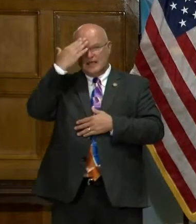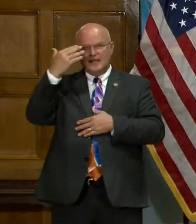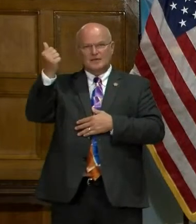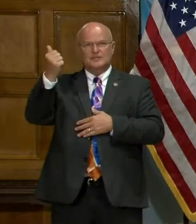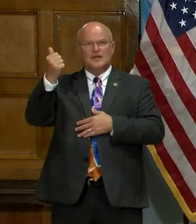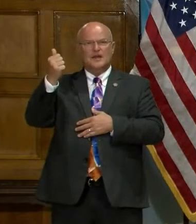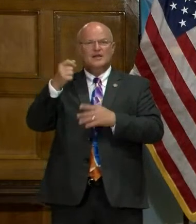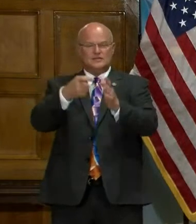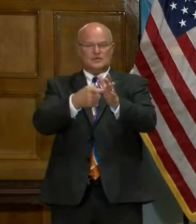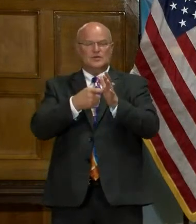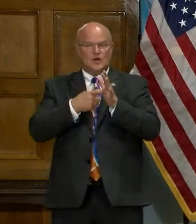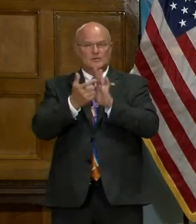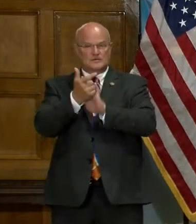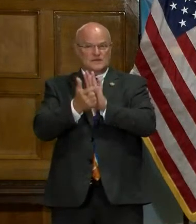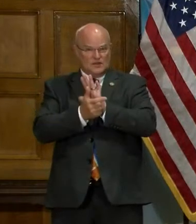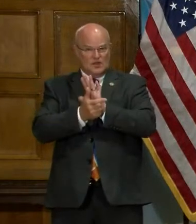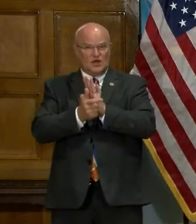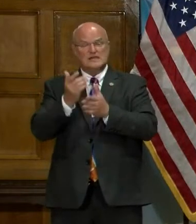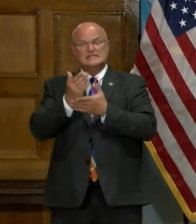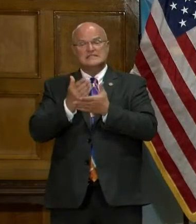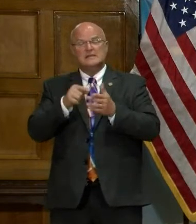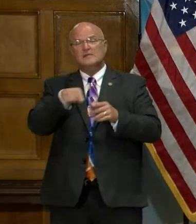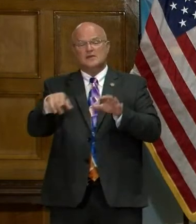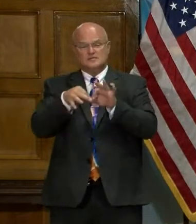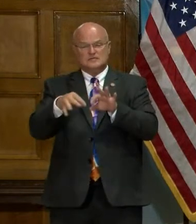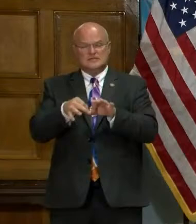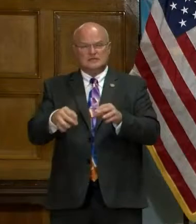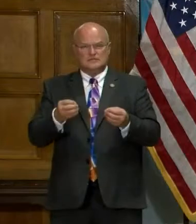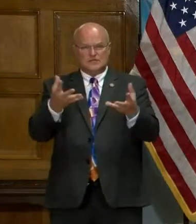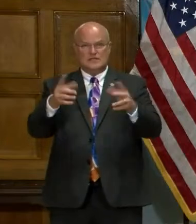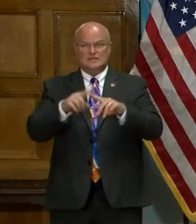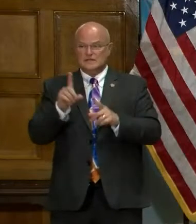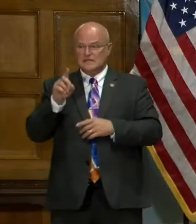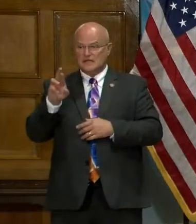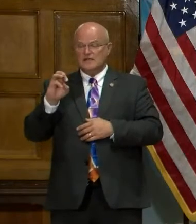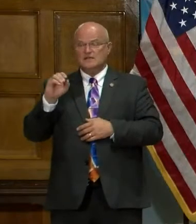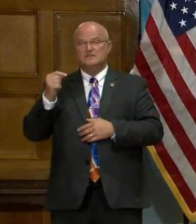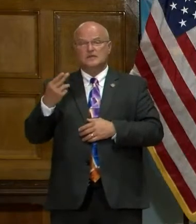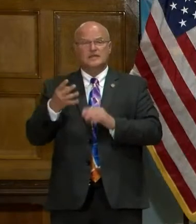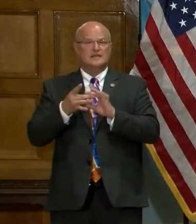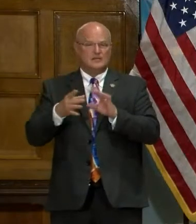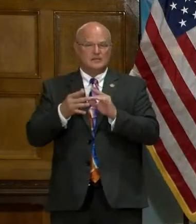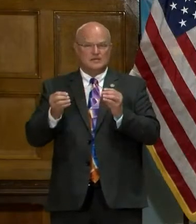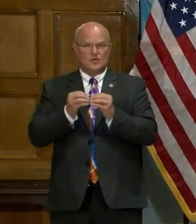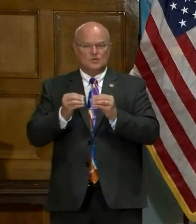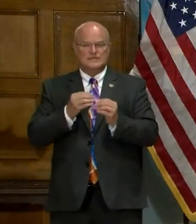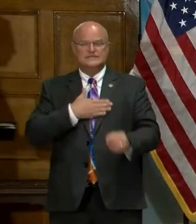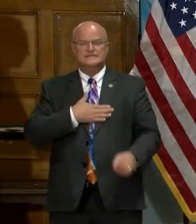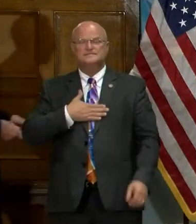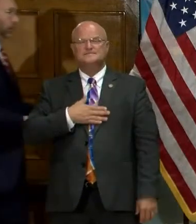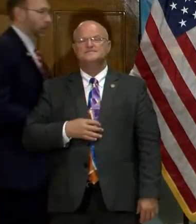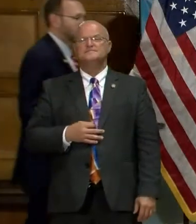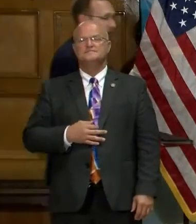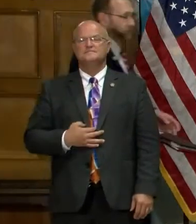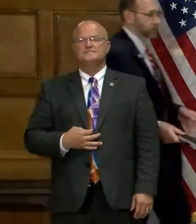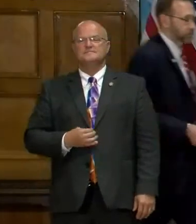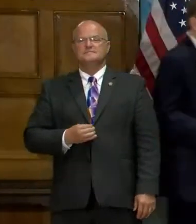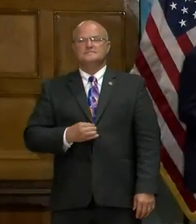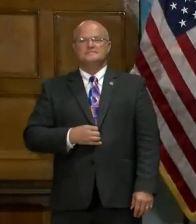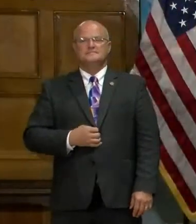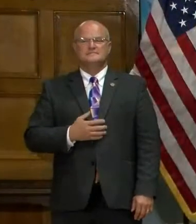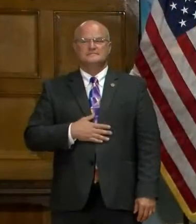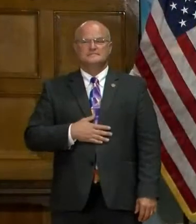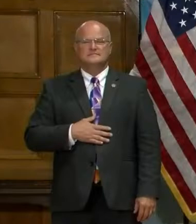of the requirements of the law, some of those details were released. But Dr. Smith, did you want to comment further?